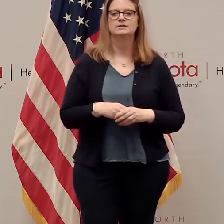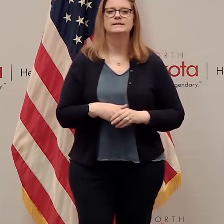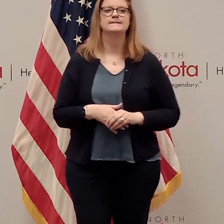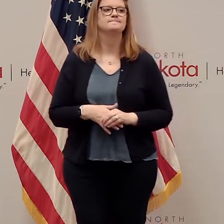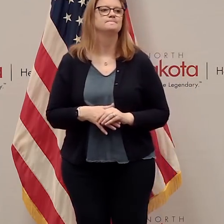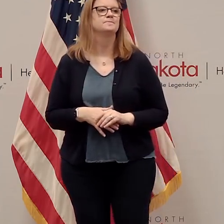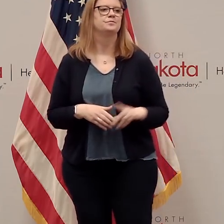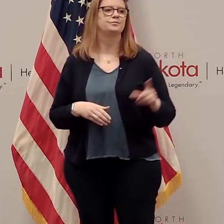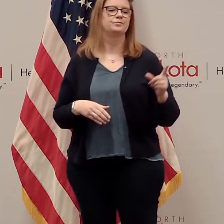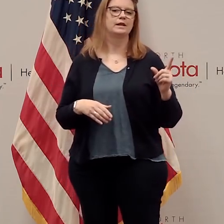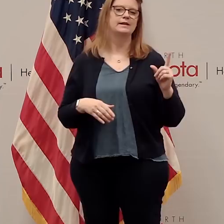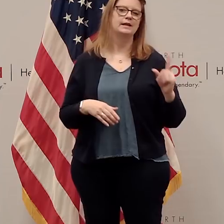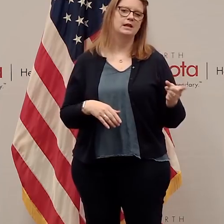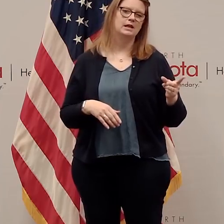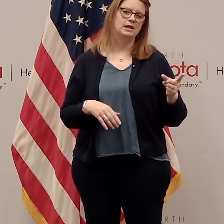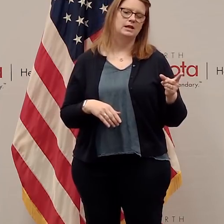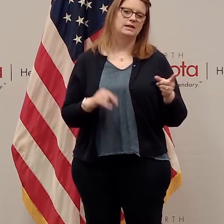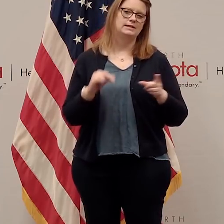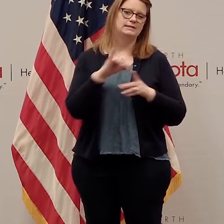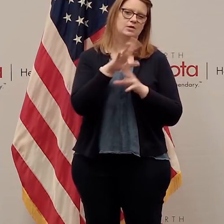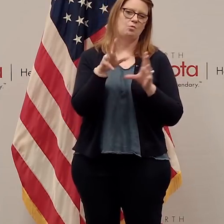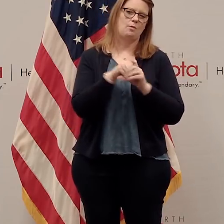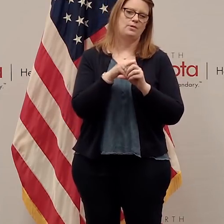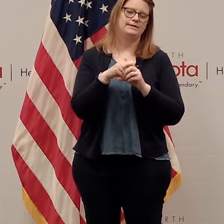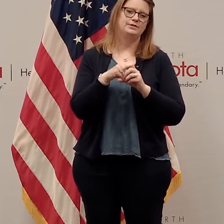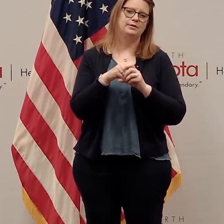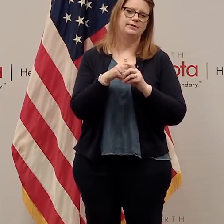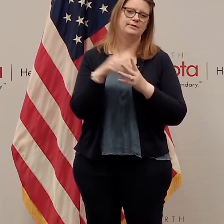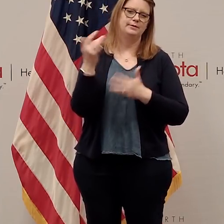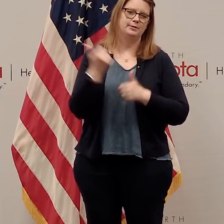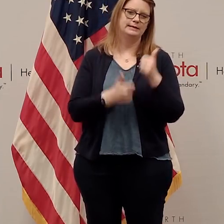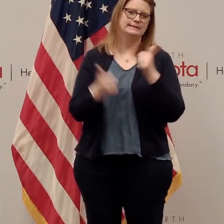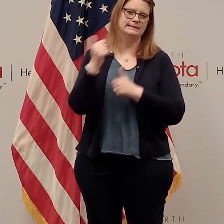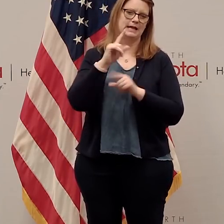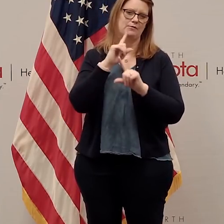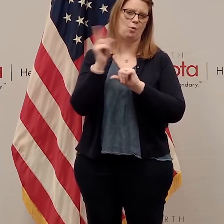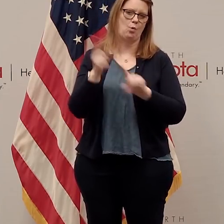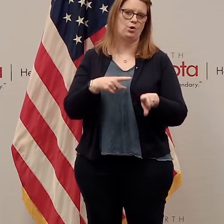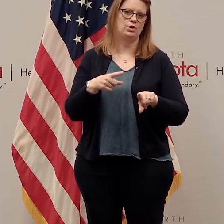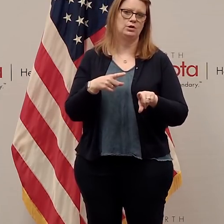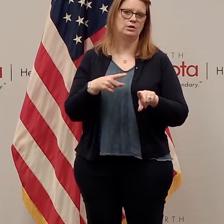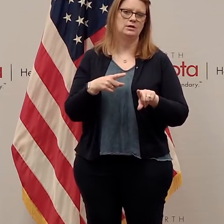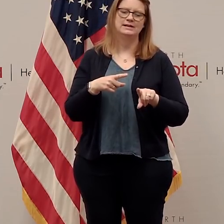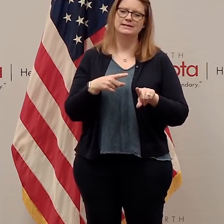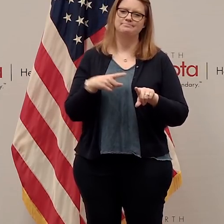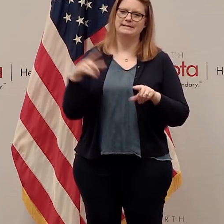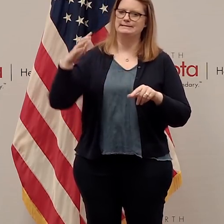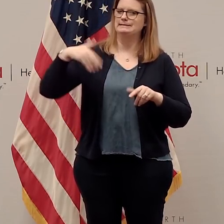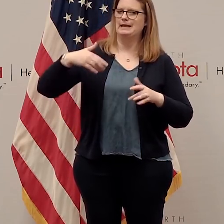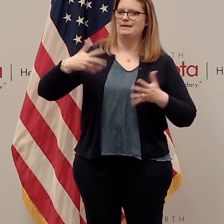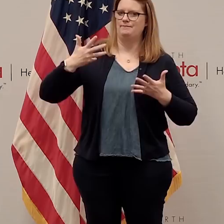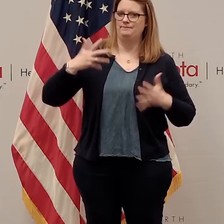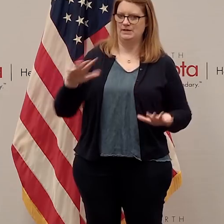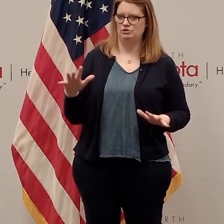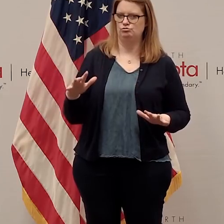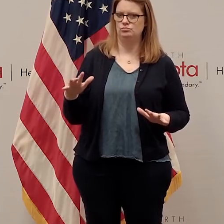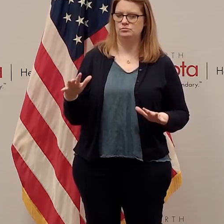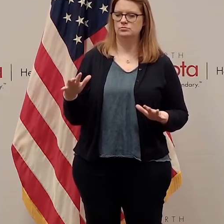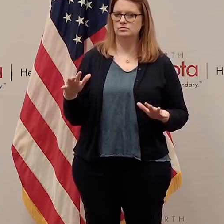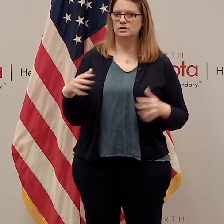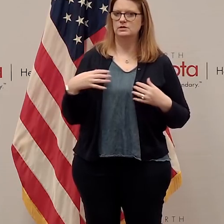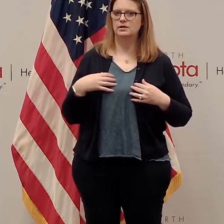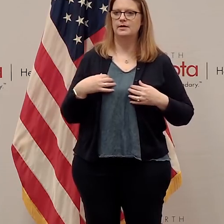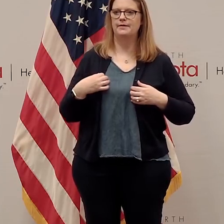This will be all incorporated into a executive order, which is not completely finalized. We're giving the guidelines now to